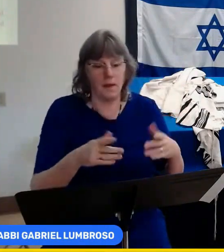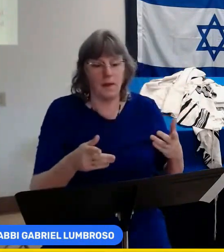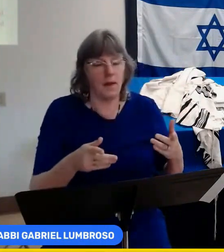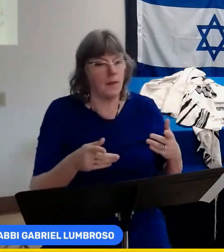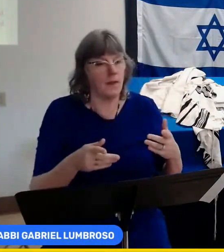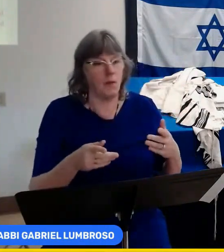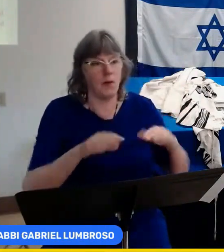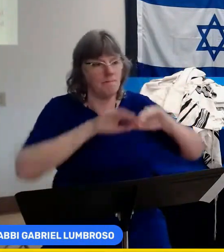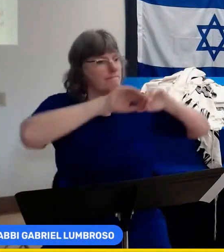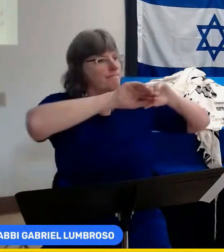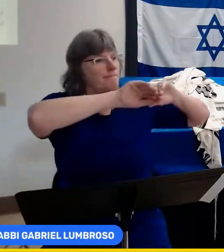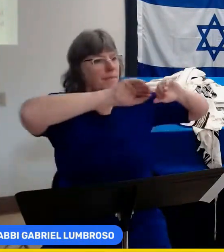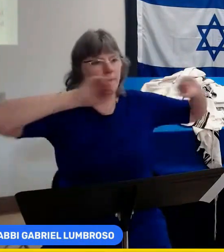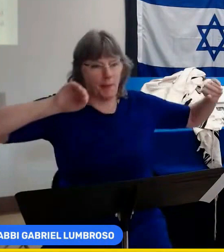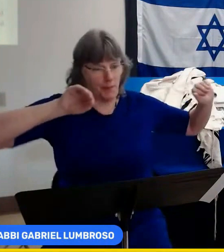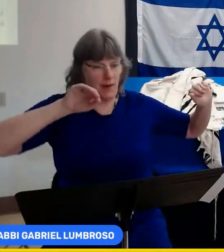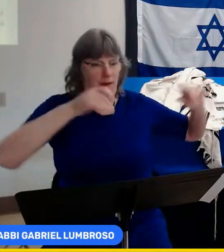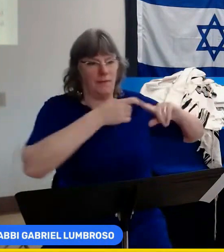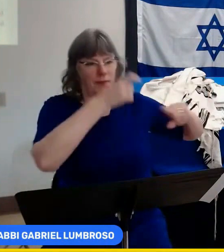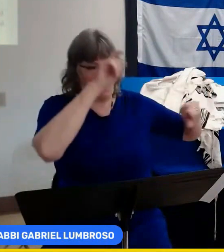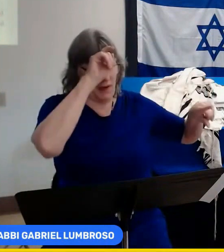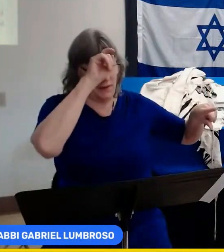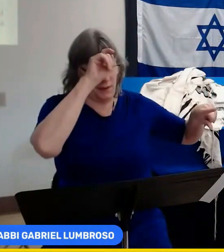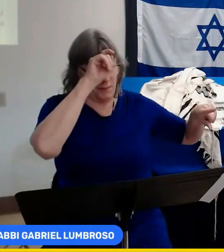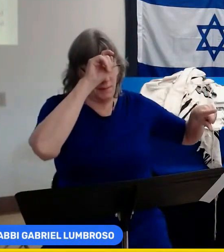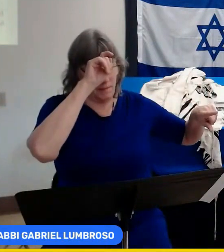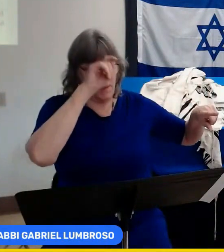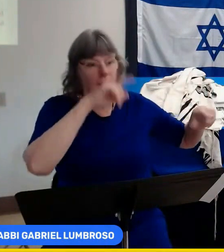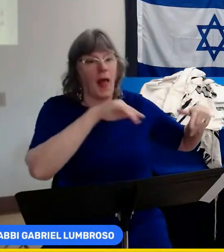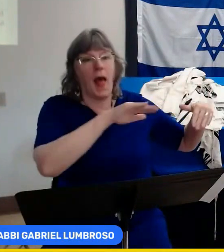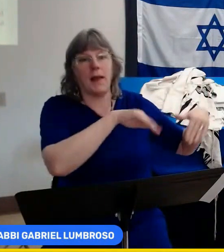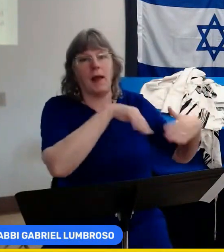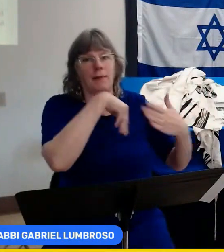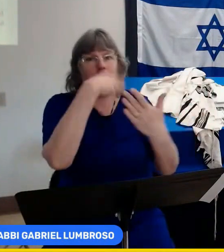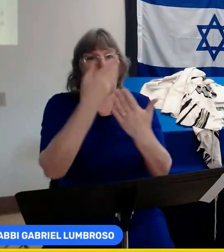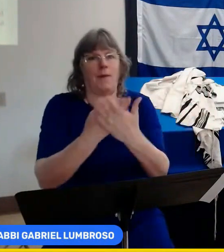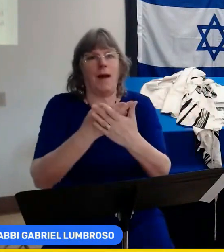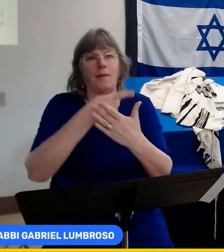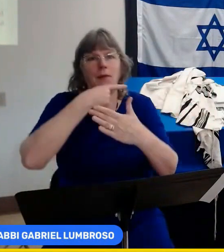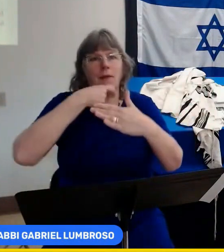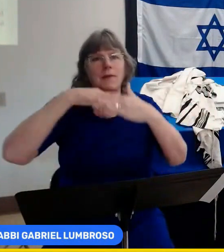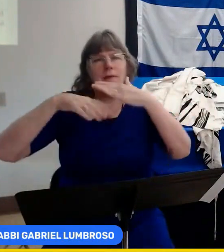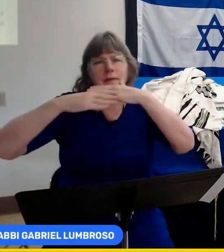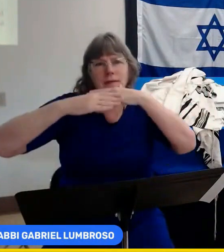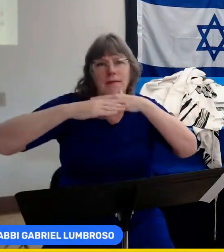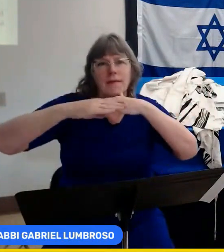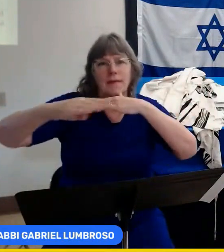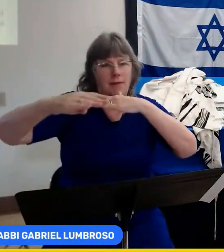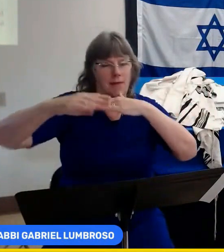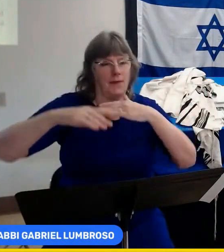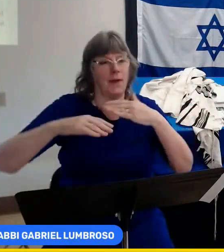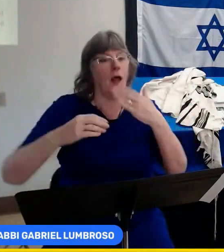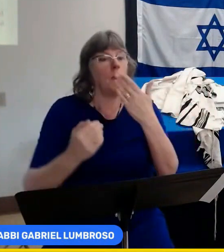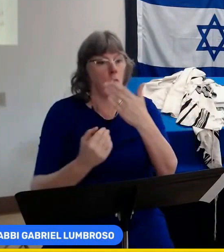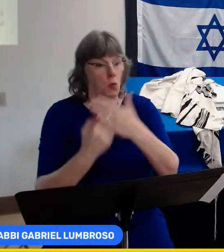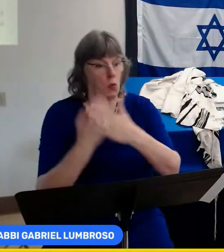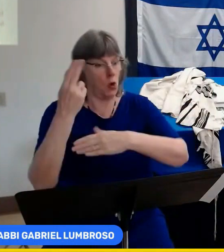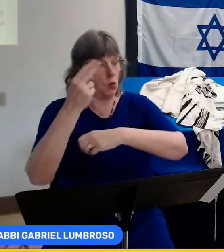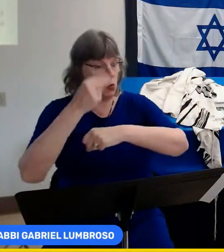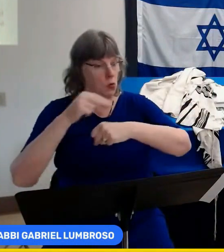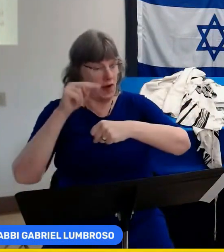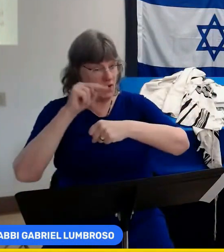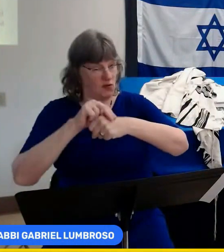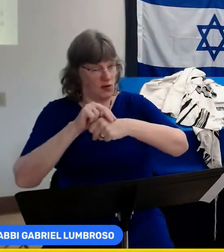left Egypt, and an option to conversion for the Gentiles. They cross the Red Sea, they become a new nation, they will